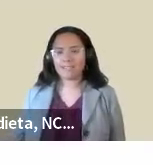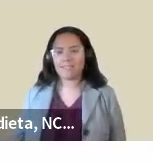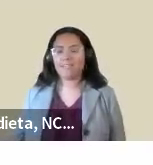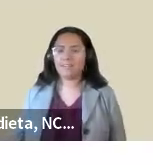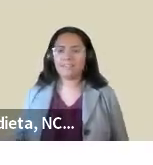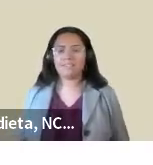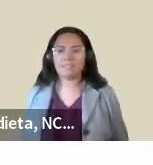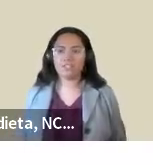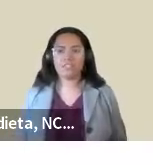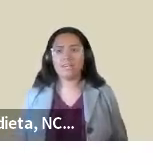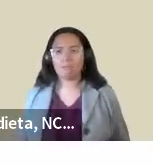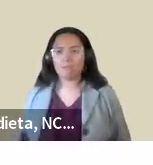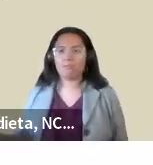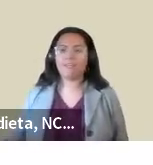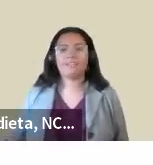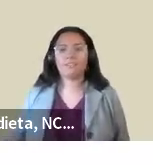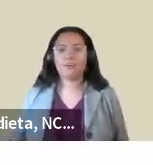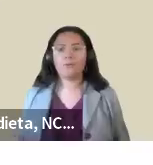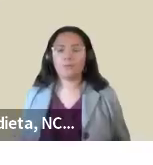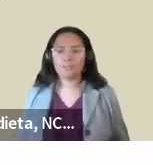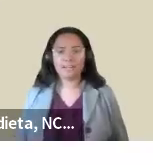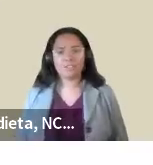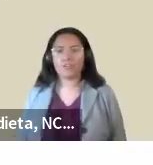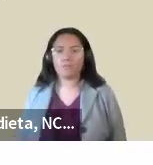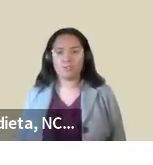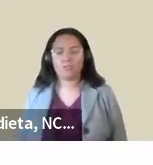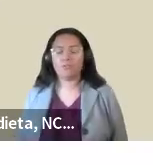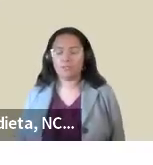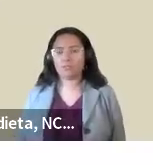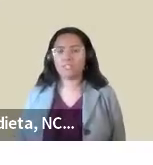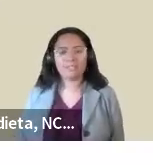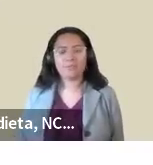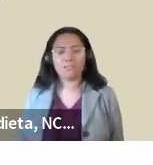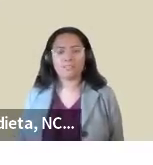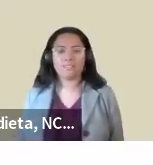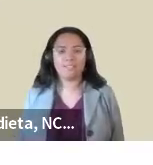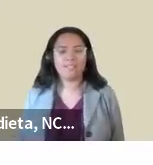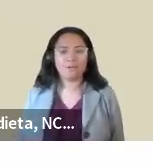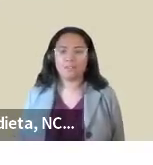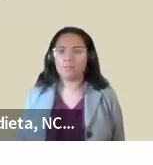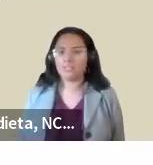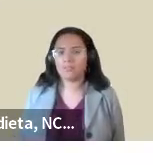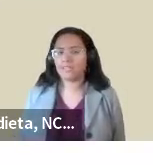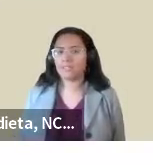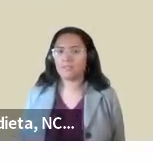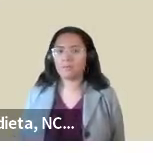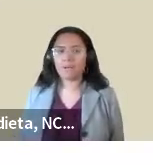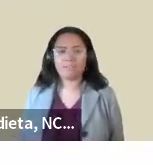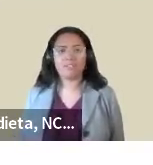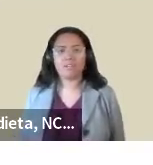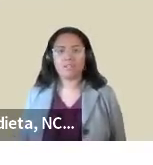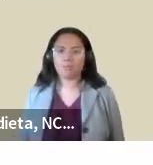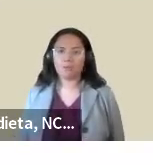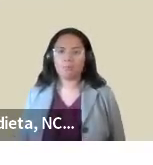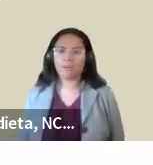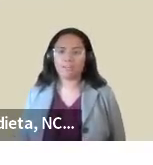know that a lot of these decisions have ripple effects. So we'll now turn it over to Nonoko Sato, President and CEO of the Minnesota Council of